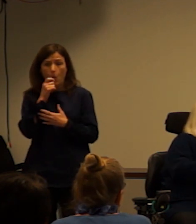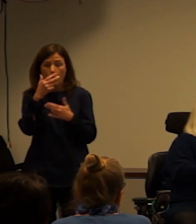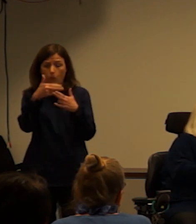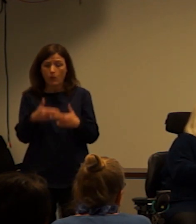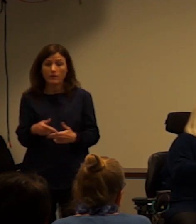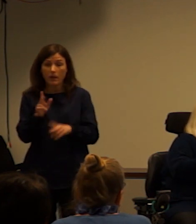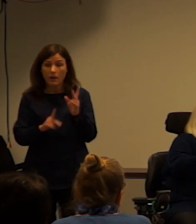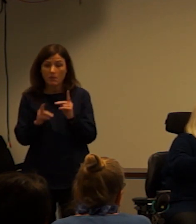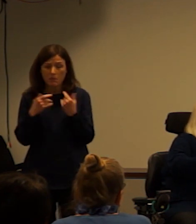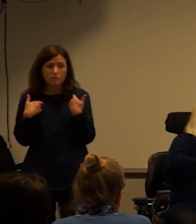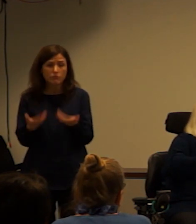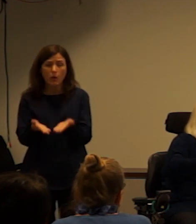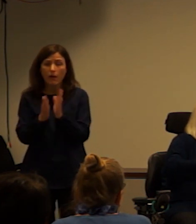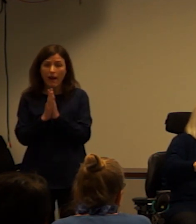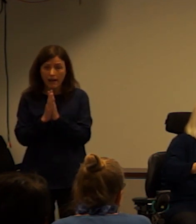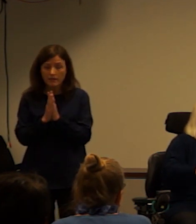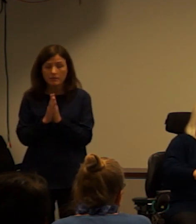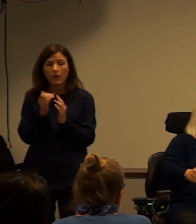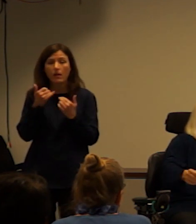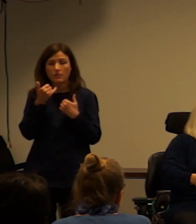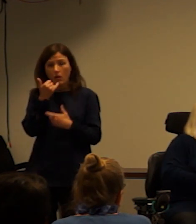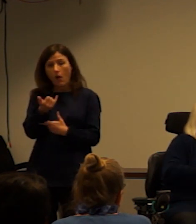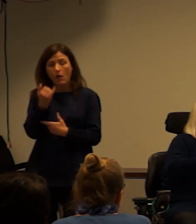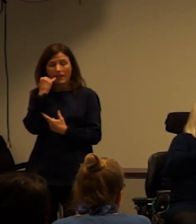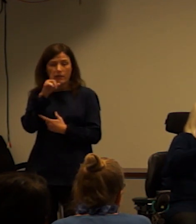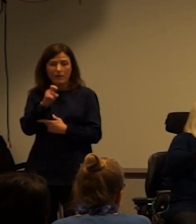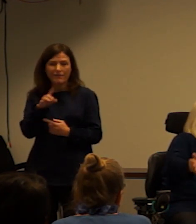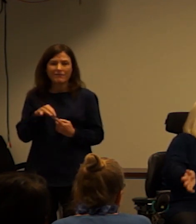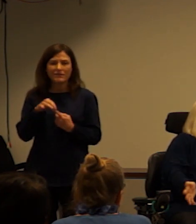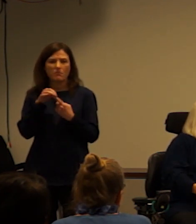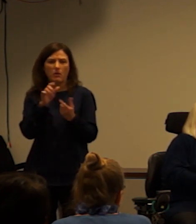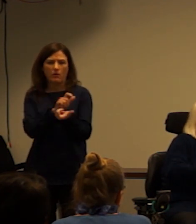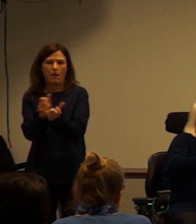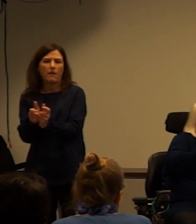it's okay to ask, please call if you need special accommodation,